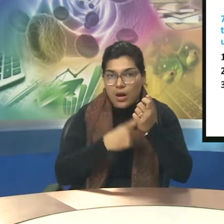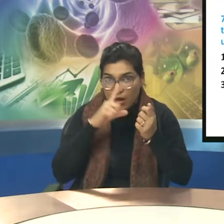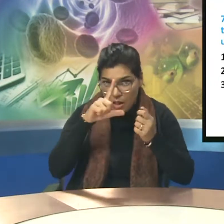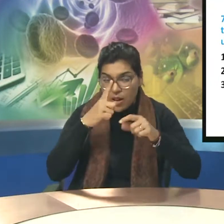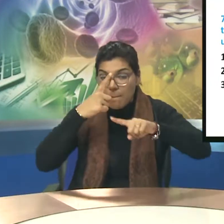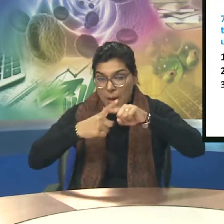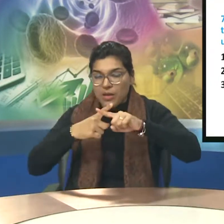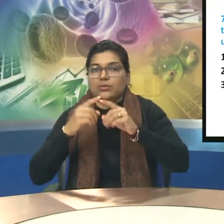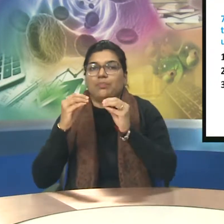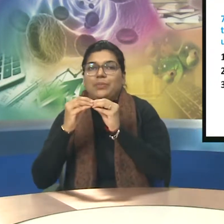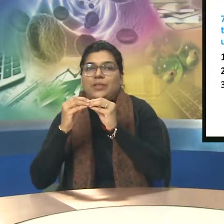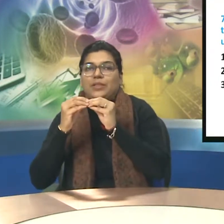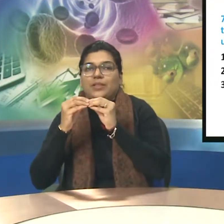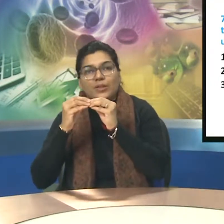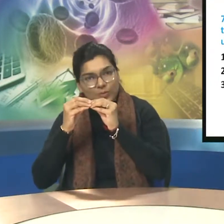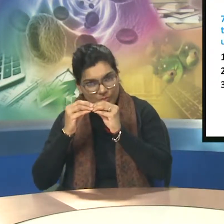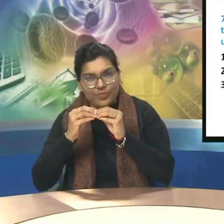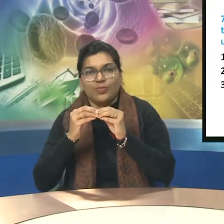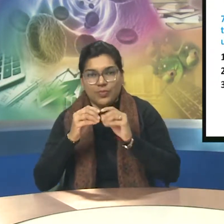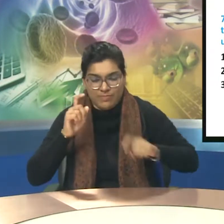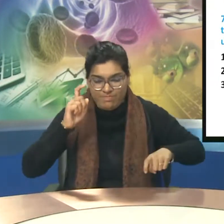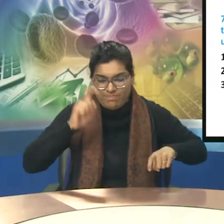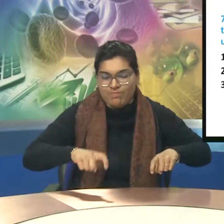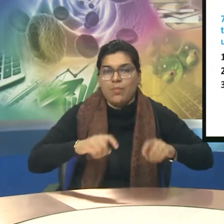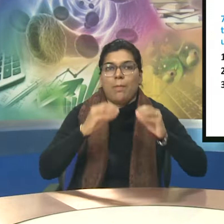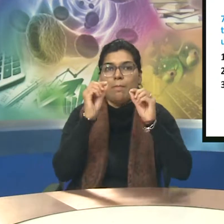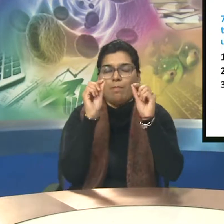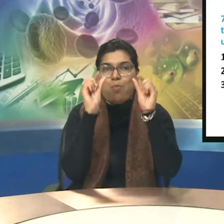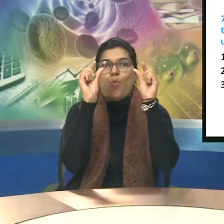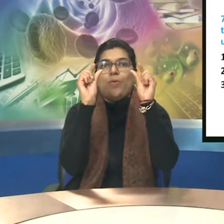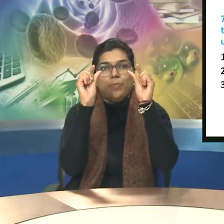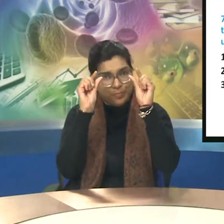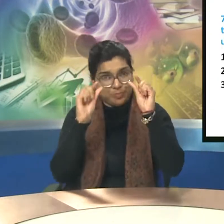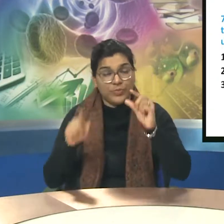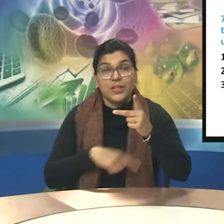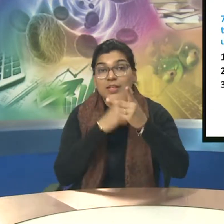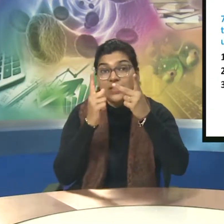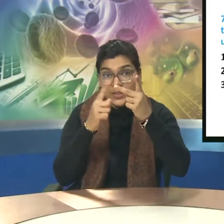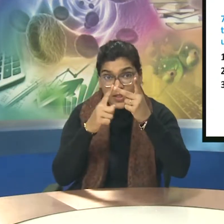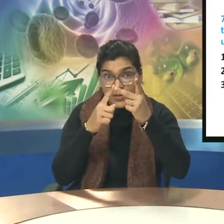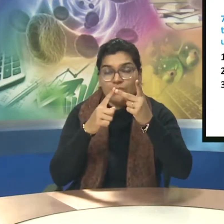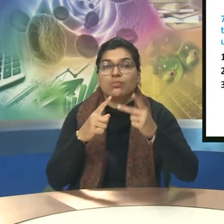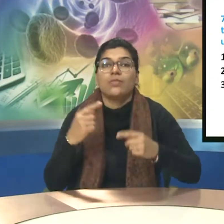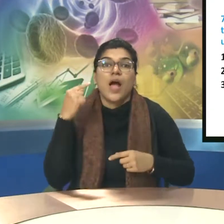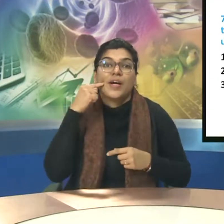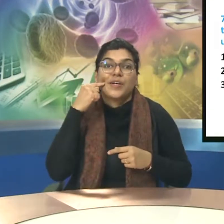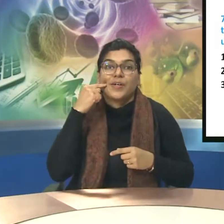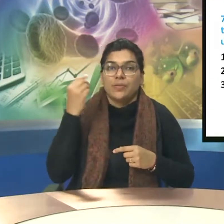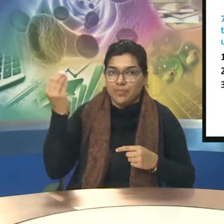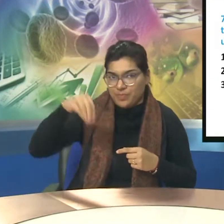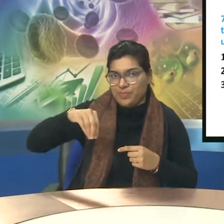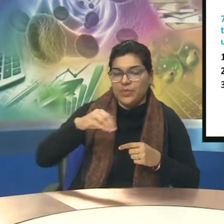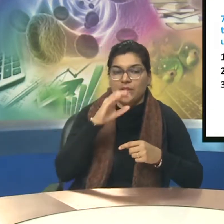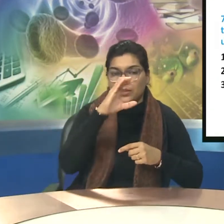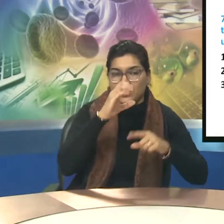Control plus B. For italic, we can